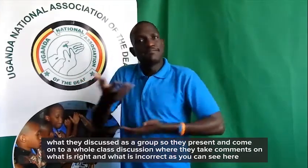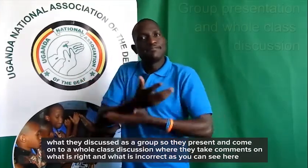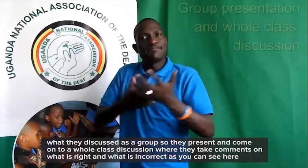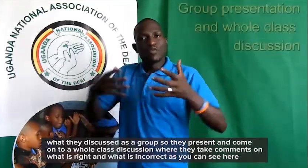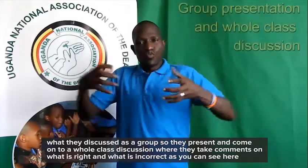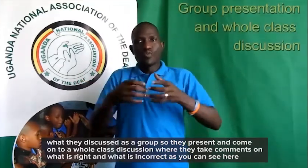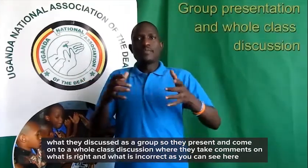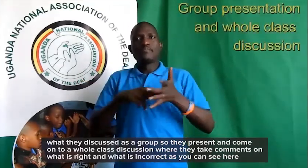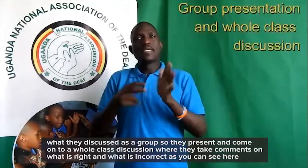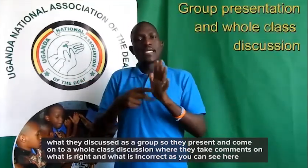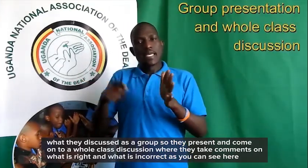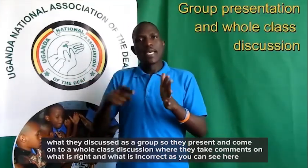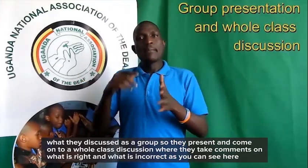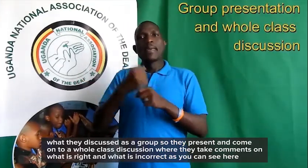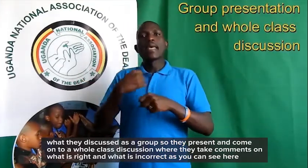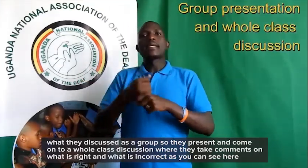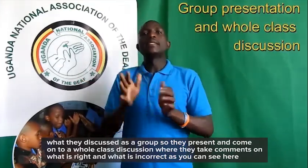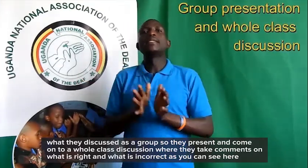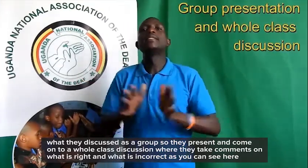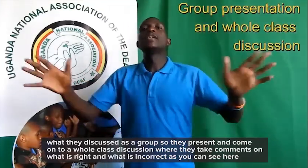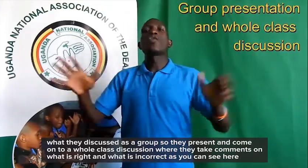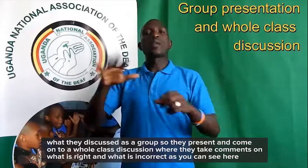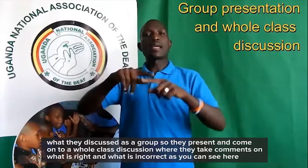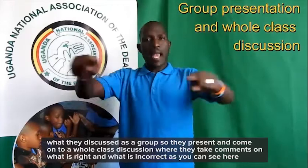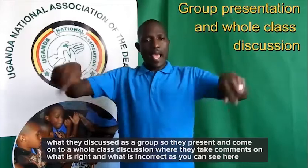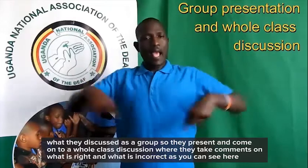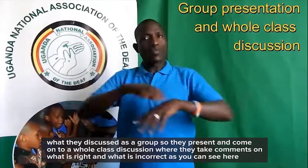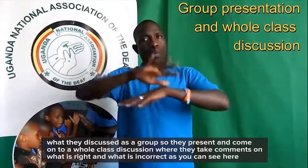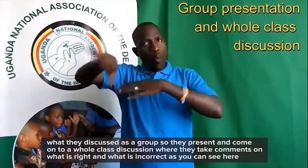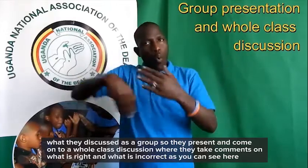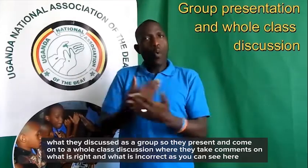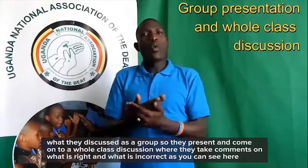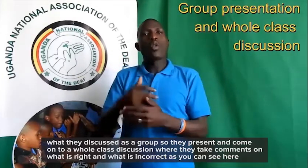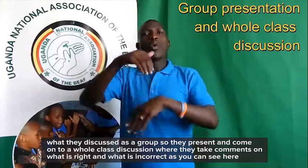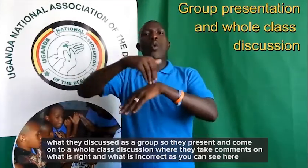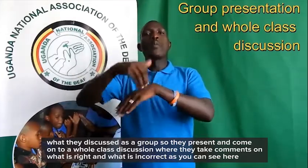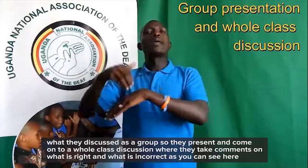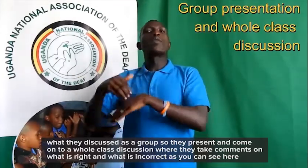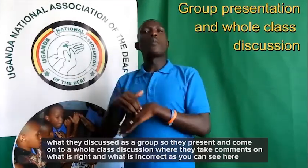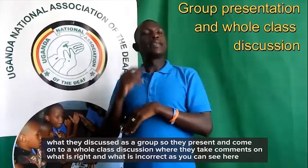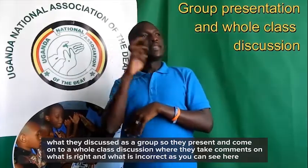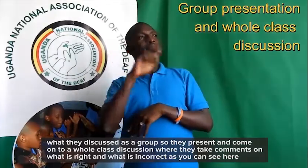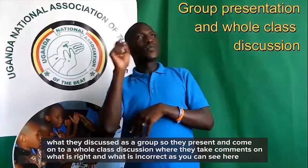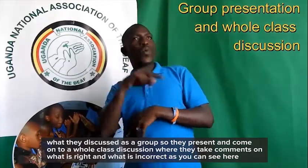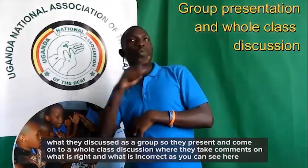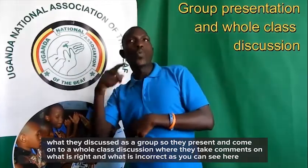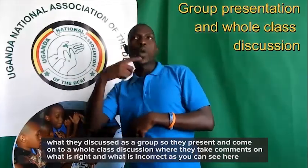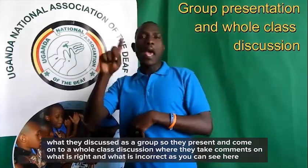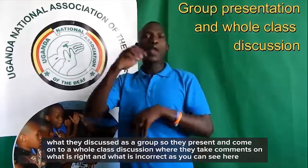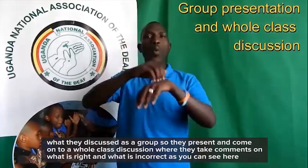class discussion where they take comments on what is right and what